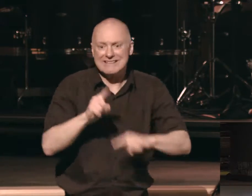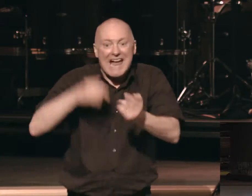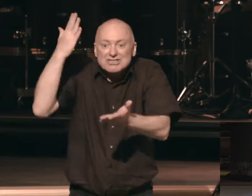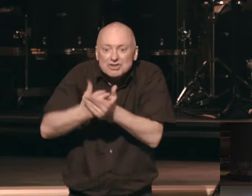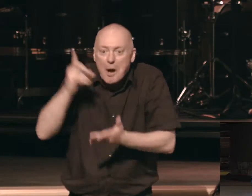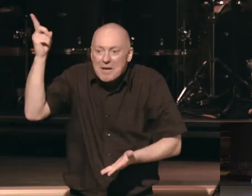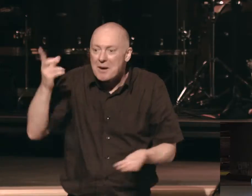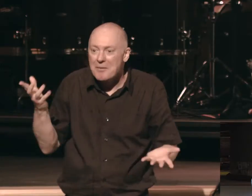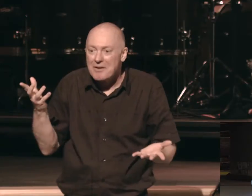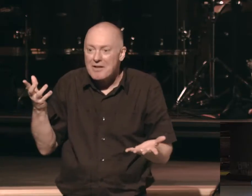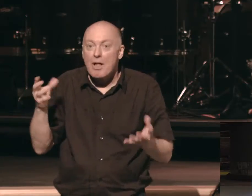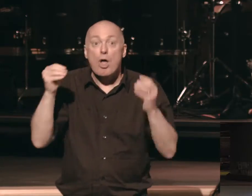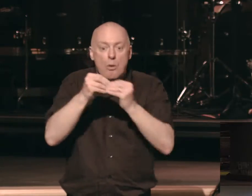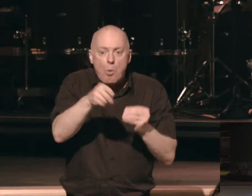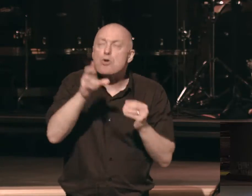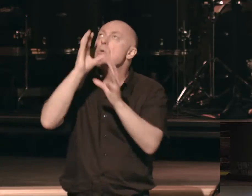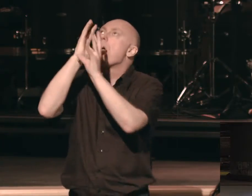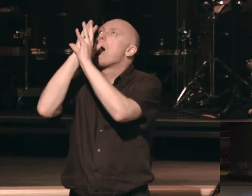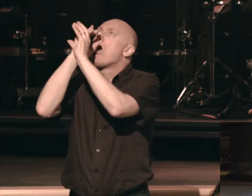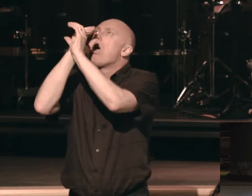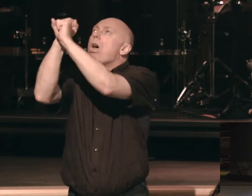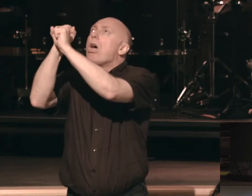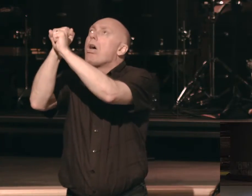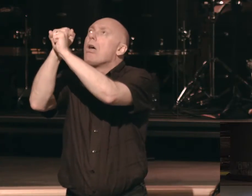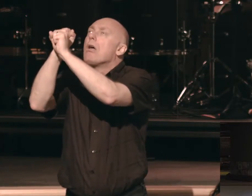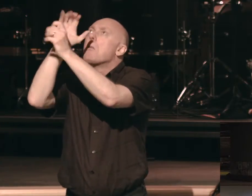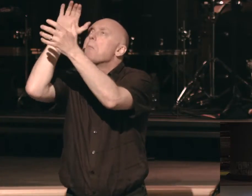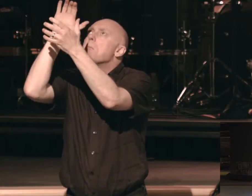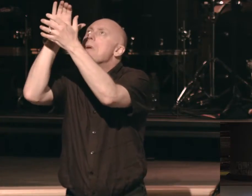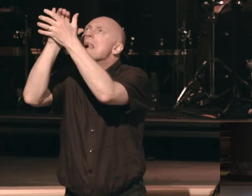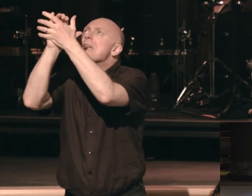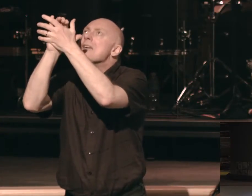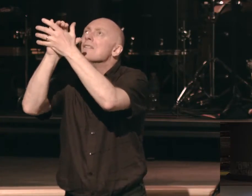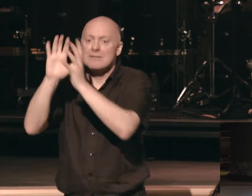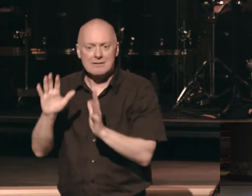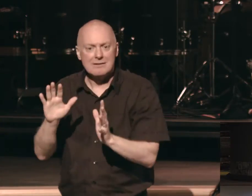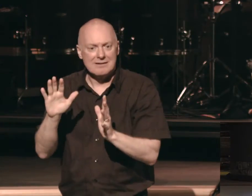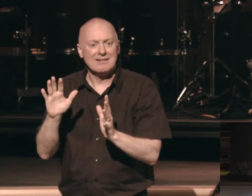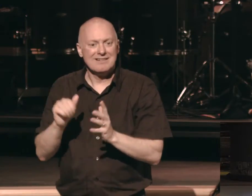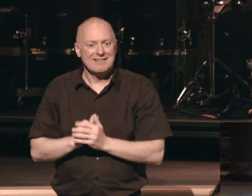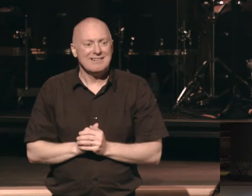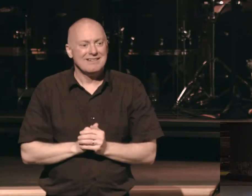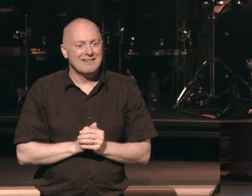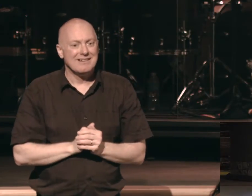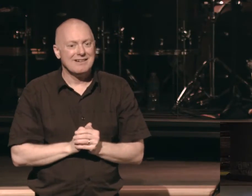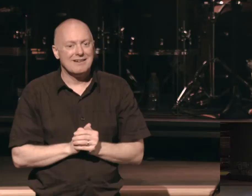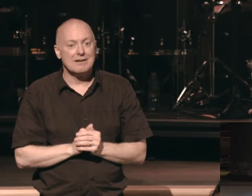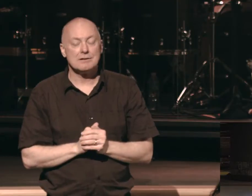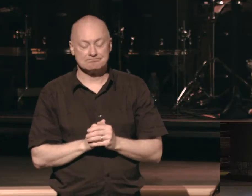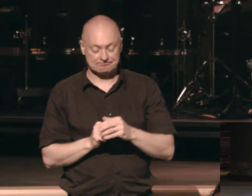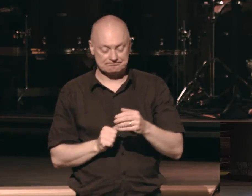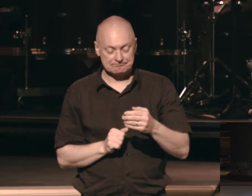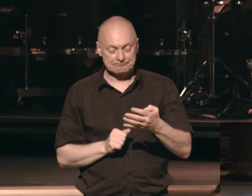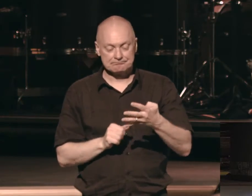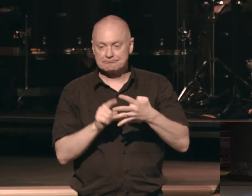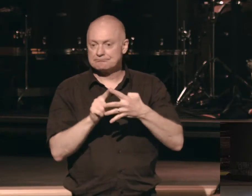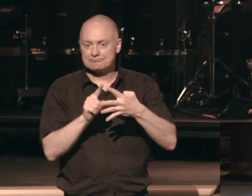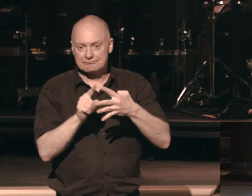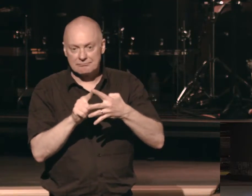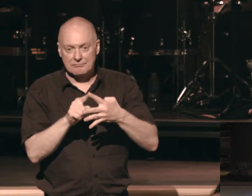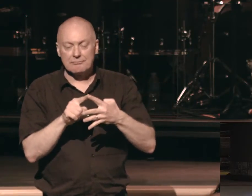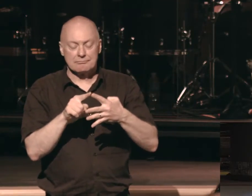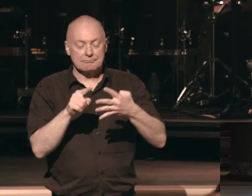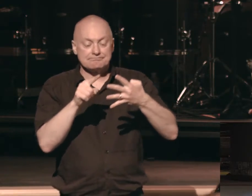can't be stopped. And the more you're captured by this truth, the more you believe in this truth in your life as well. PowerPoint number one,